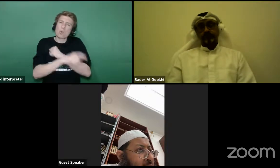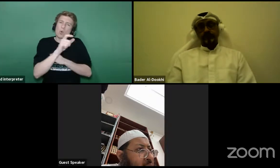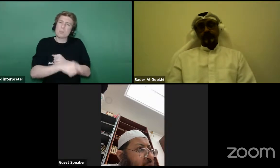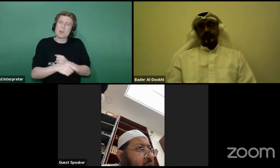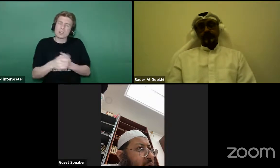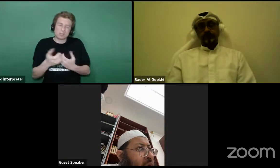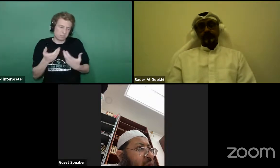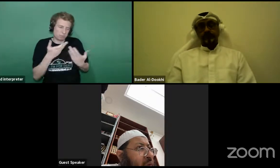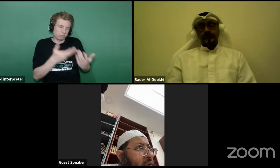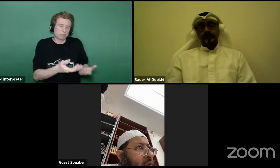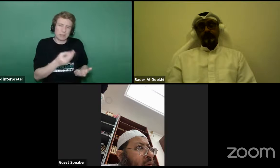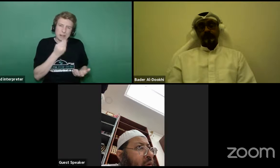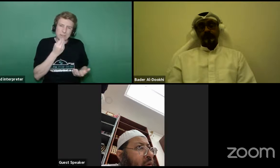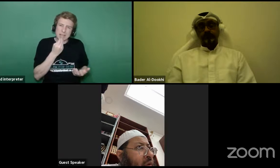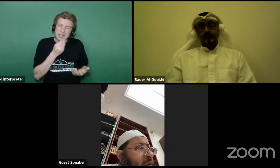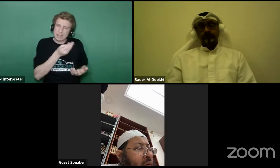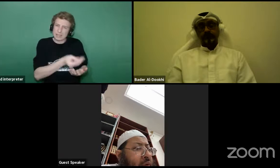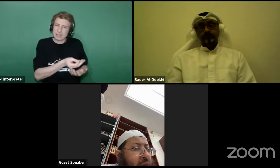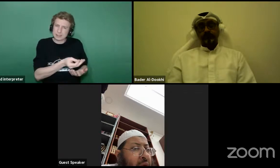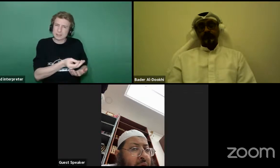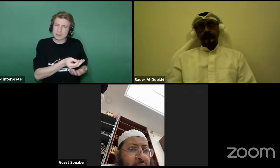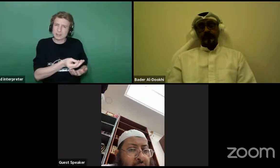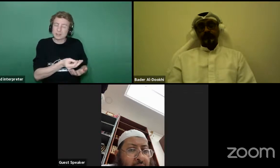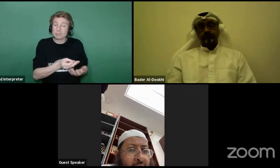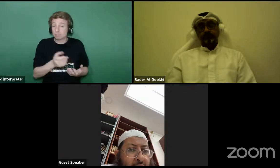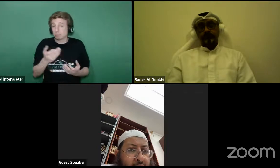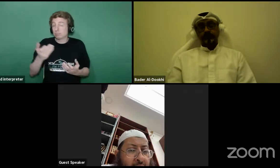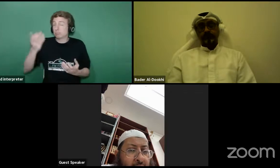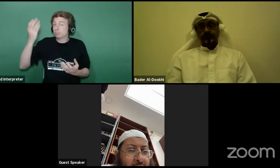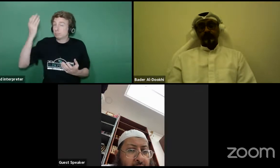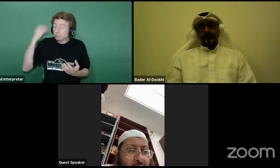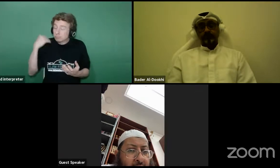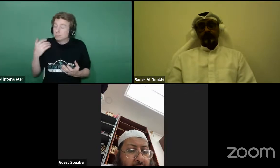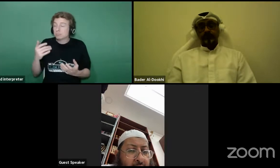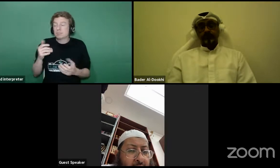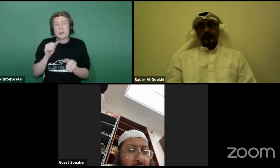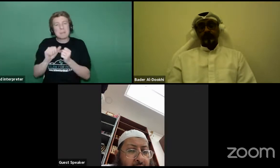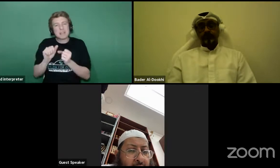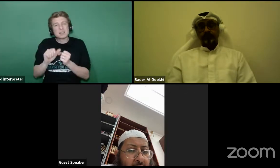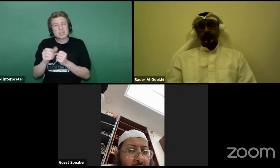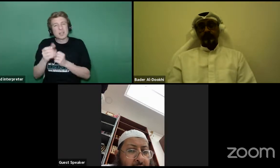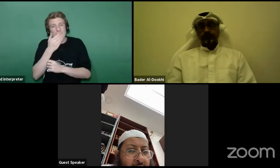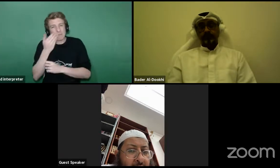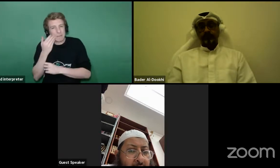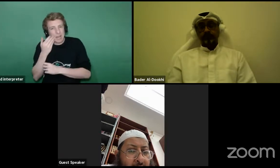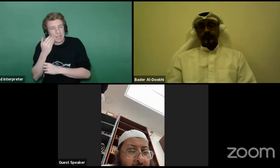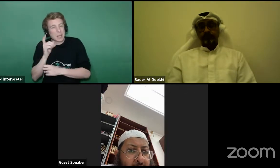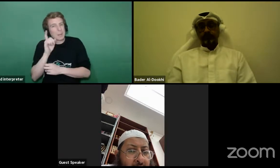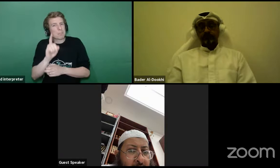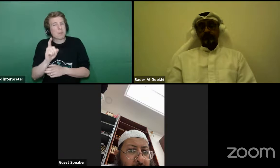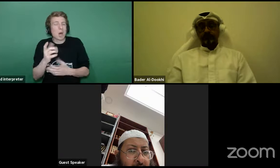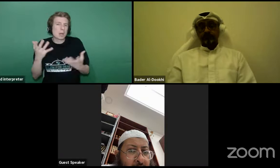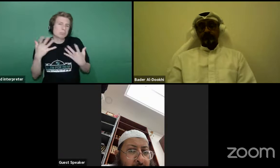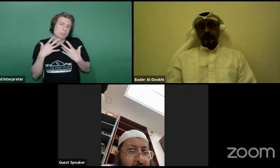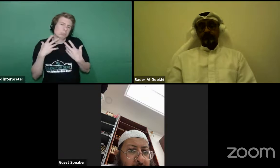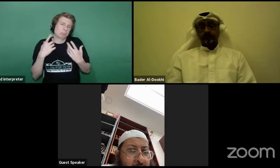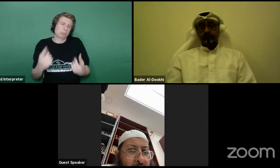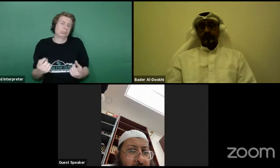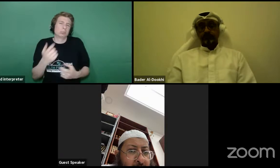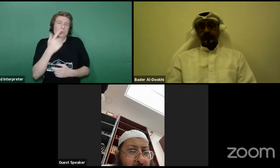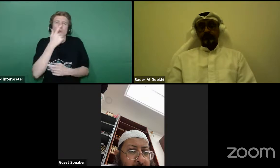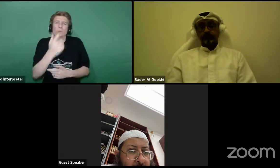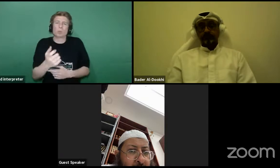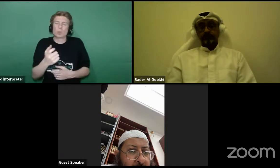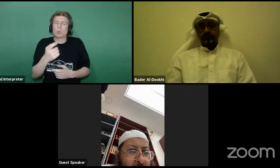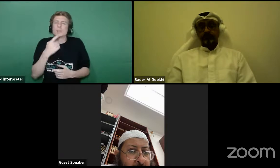actually preferable at that point to fast, but it was allowed for them and permissible for them to feed a poor